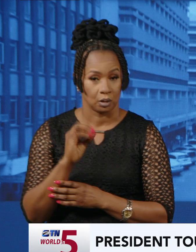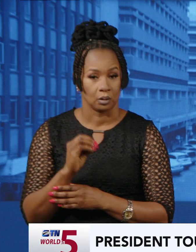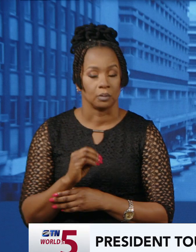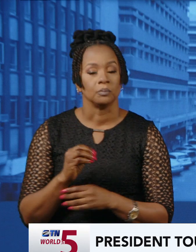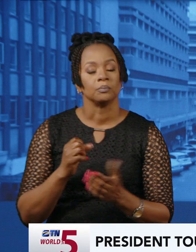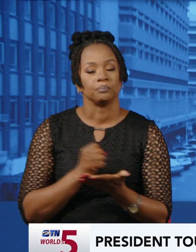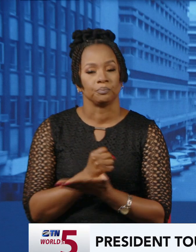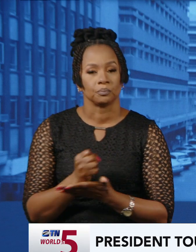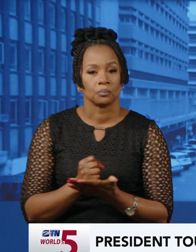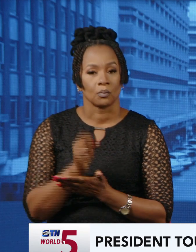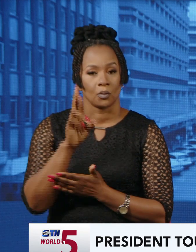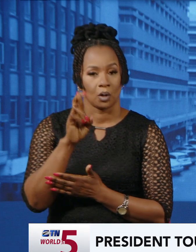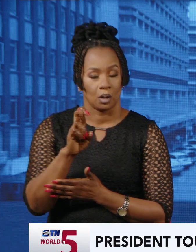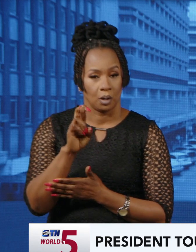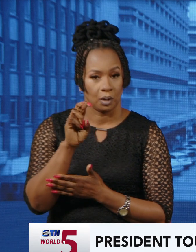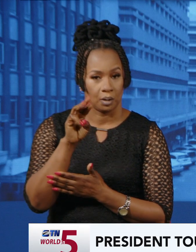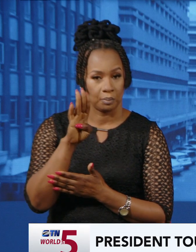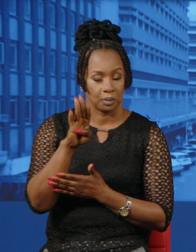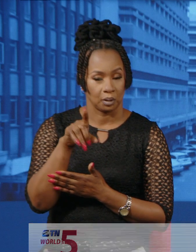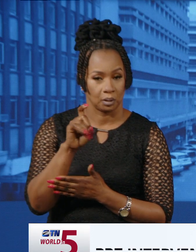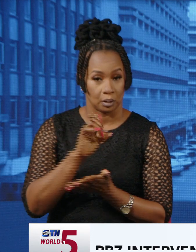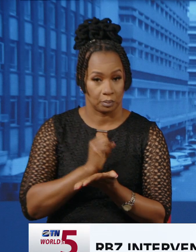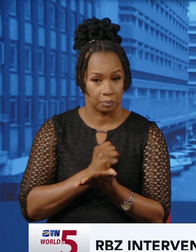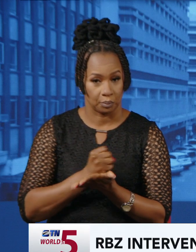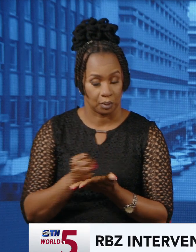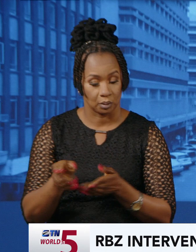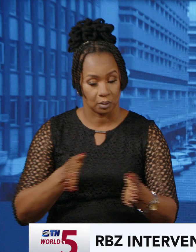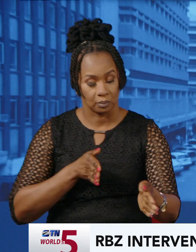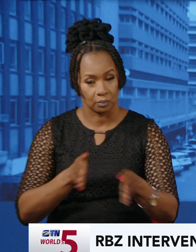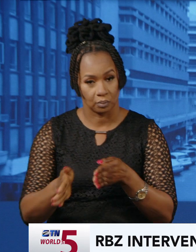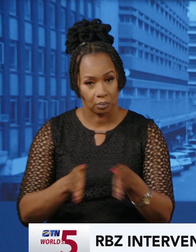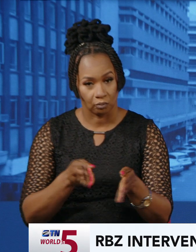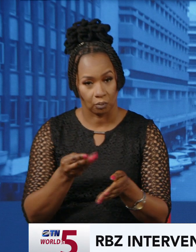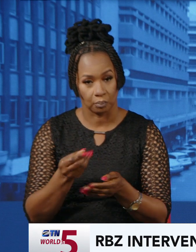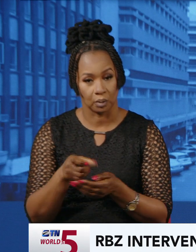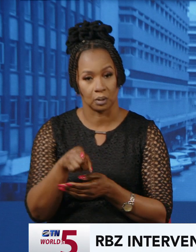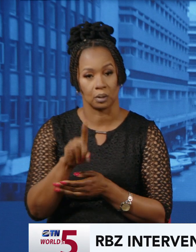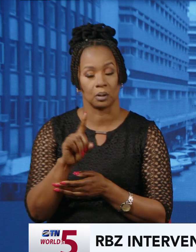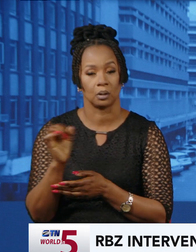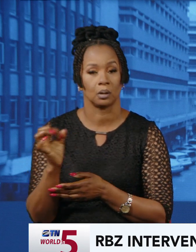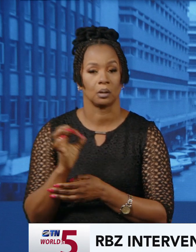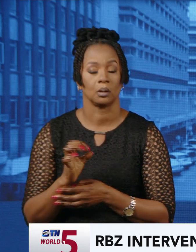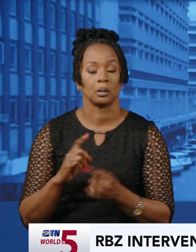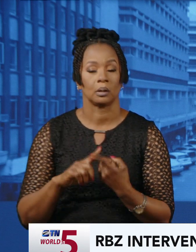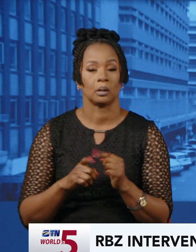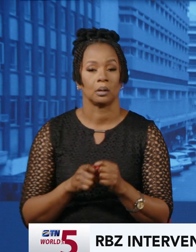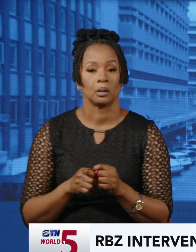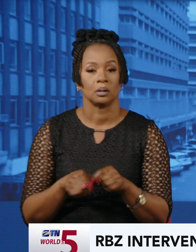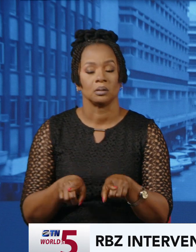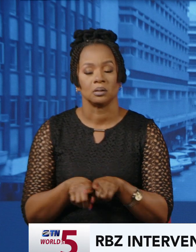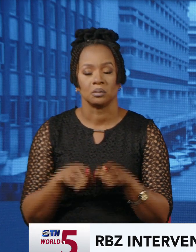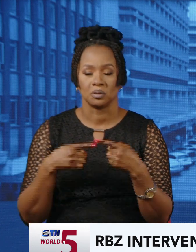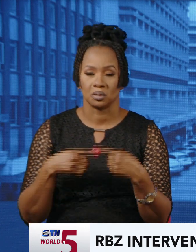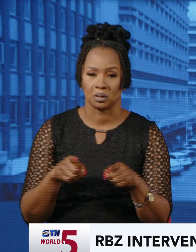Reserve Bank of Zimbabwe, RBZ, will intervene to defend the local currency, Zimbabwe Gold, ZiG, against speculative